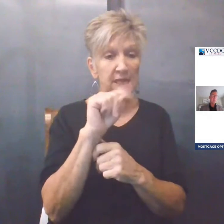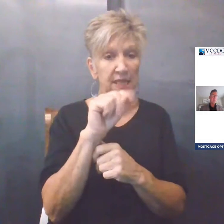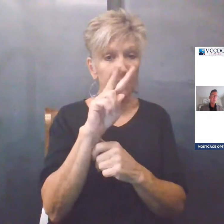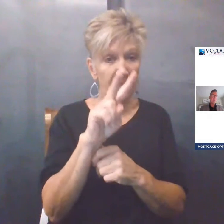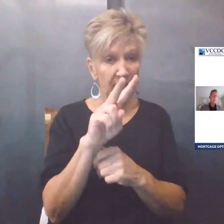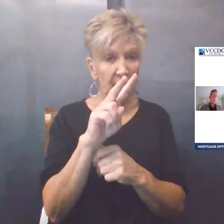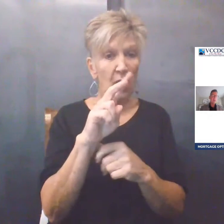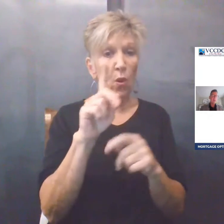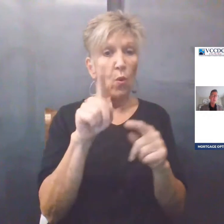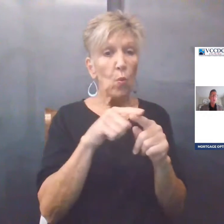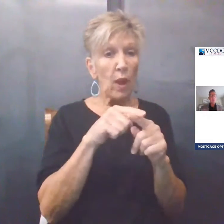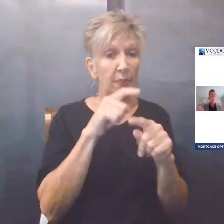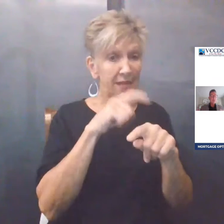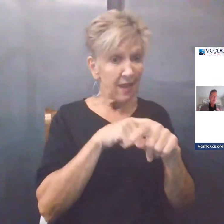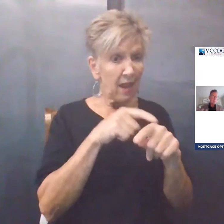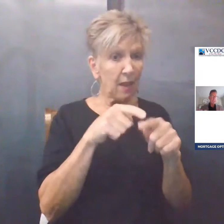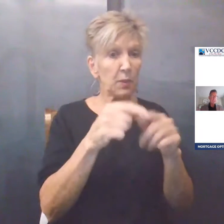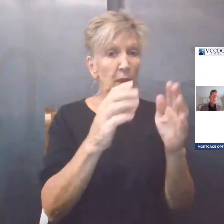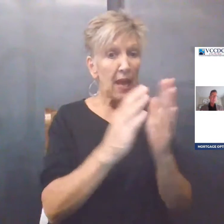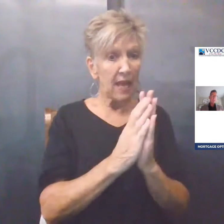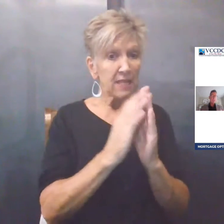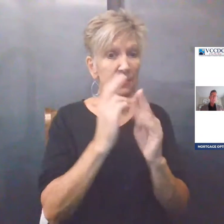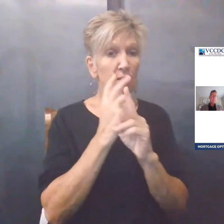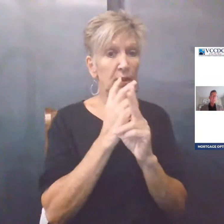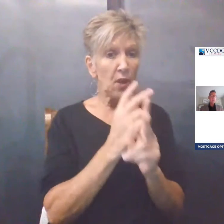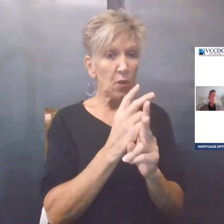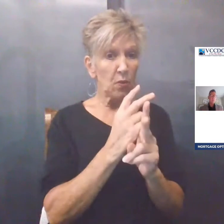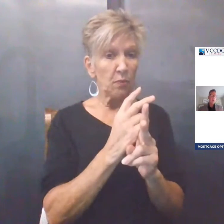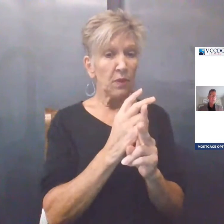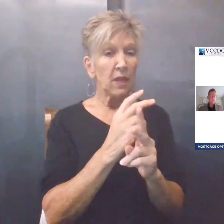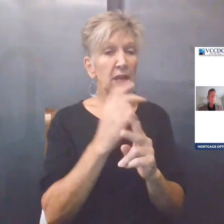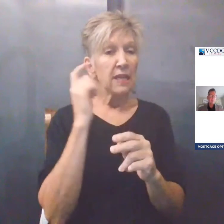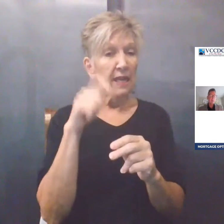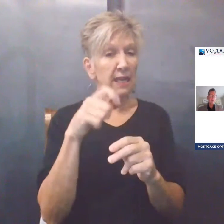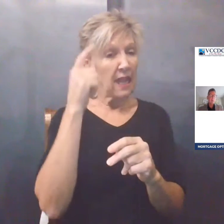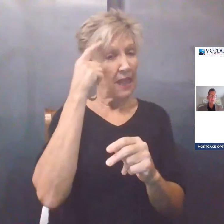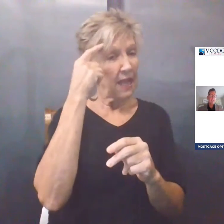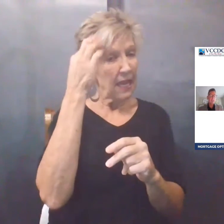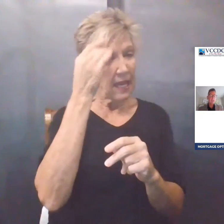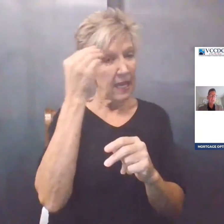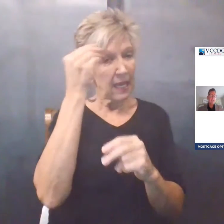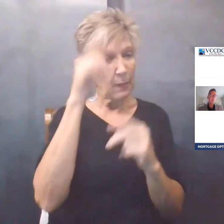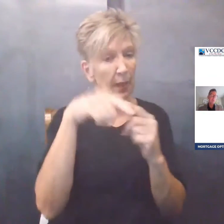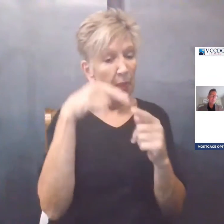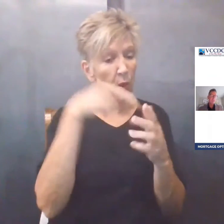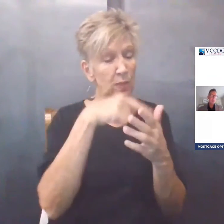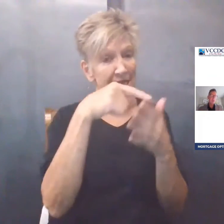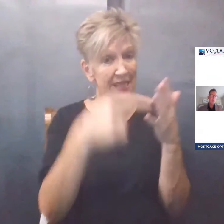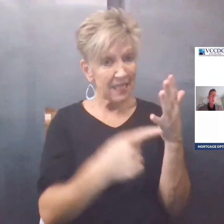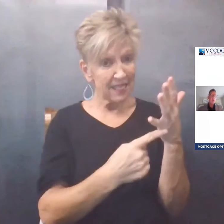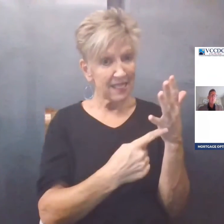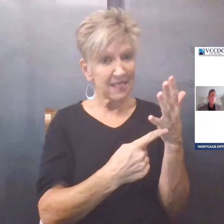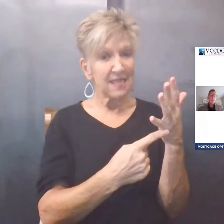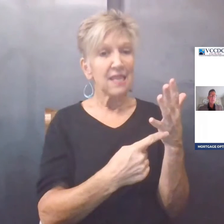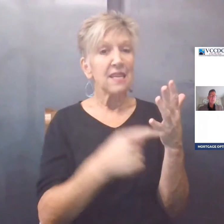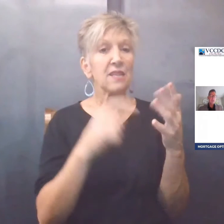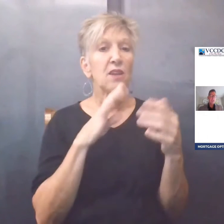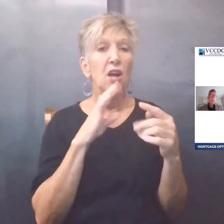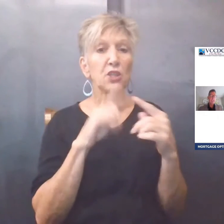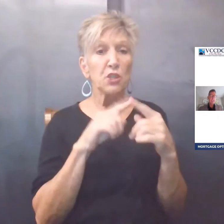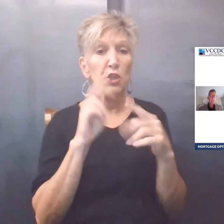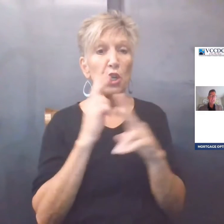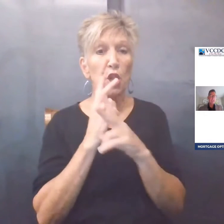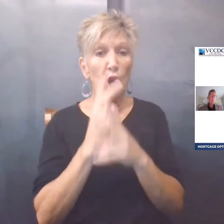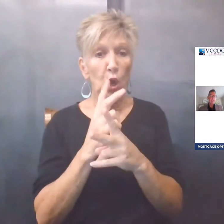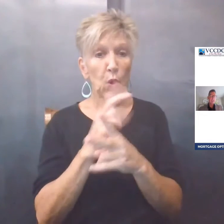financial institution for a loan. So those are things that you need to consider, and you'd want to consult with your mortgage loan professional when you're trying